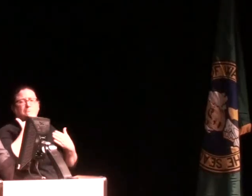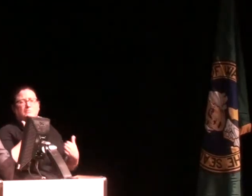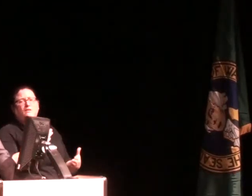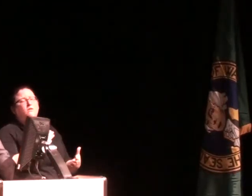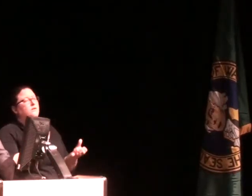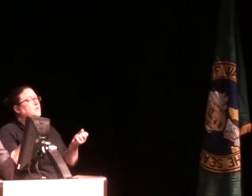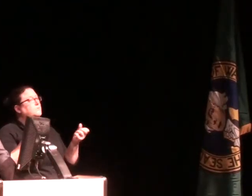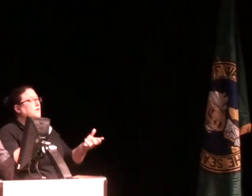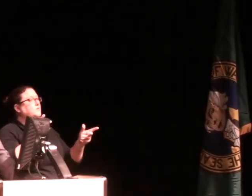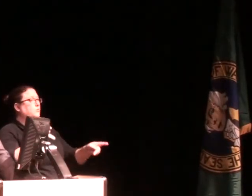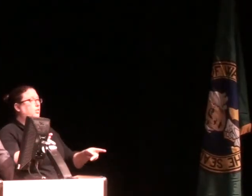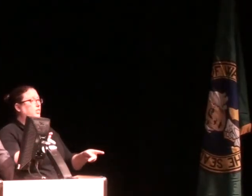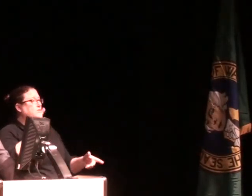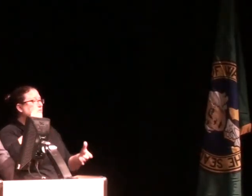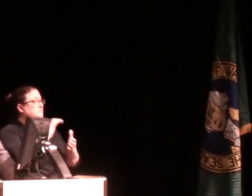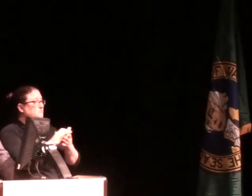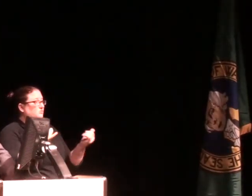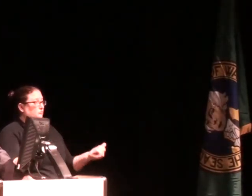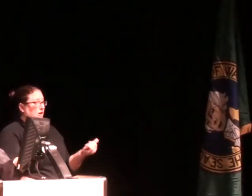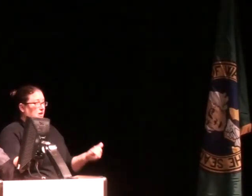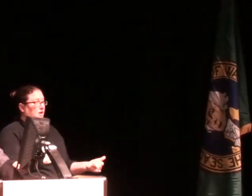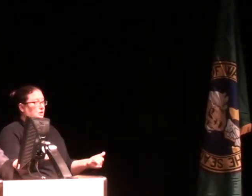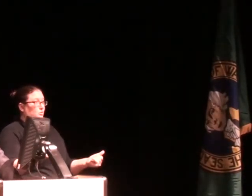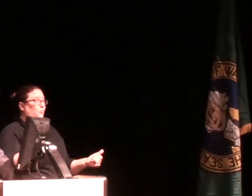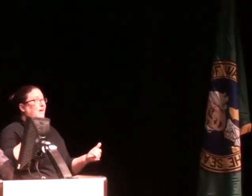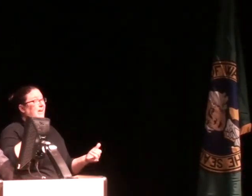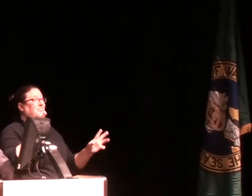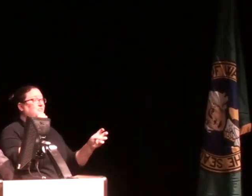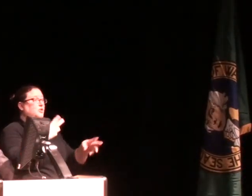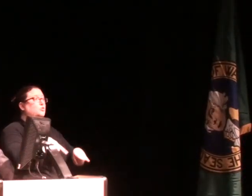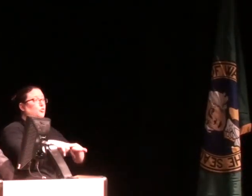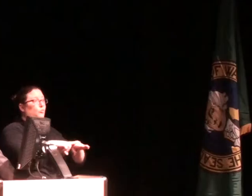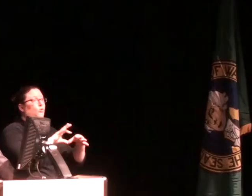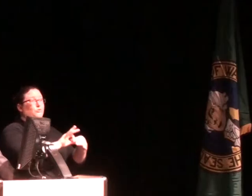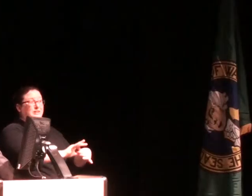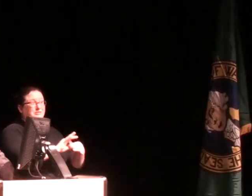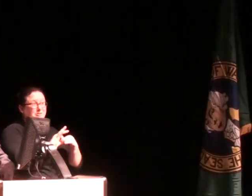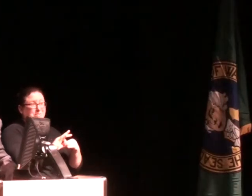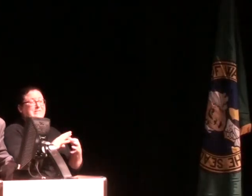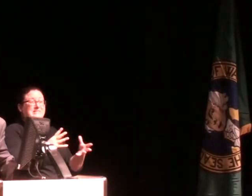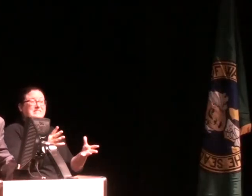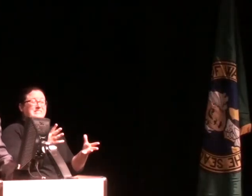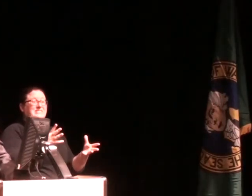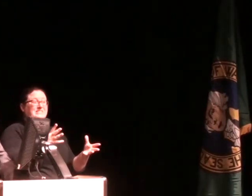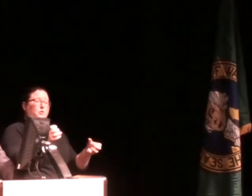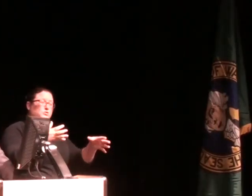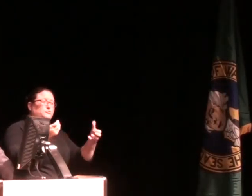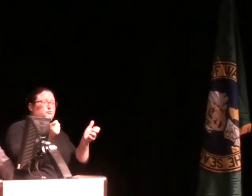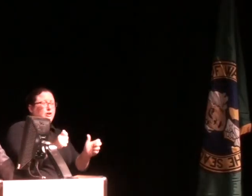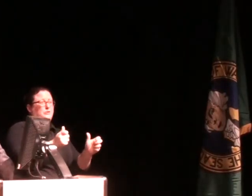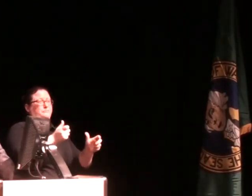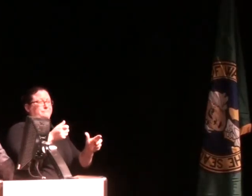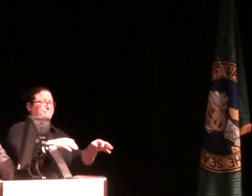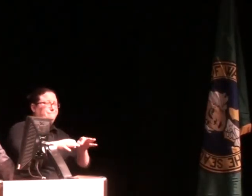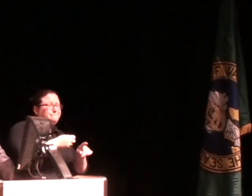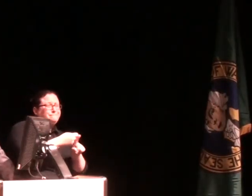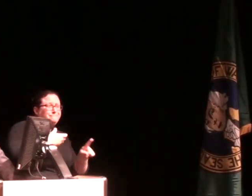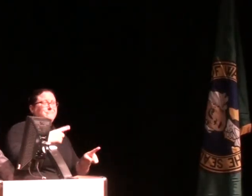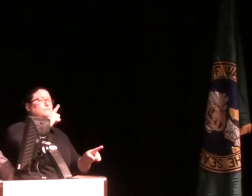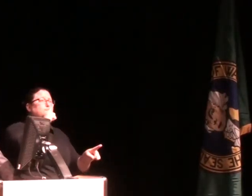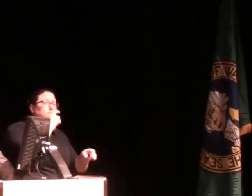Many people believe that right now we have normal relations. And I'm going to try to explain what is the real situation right